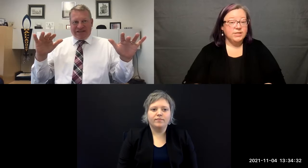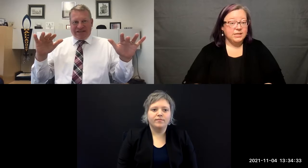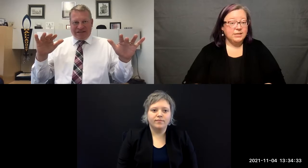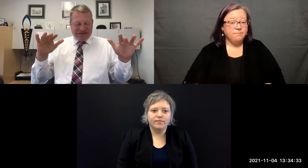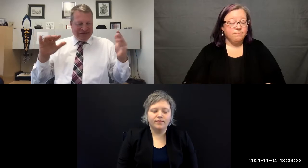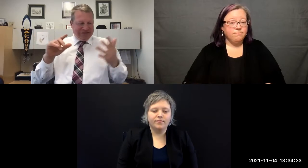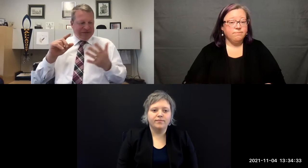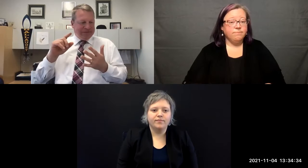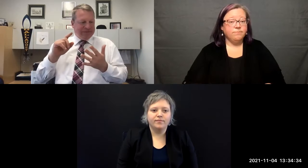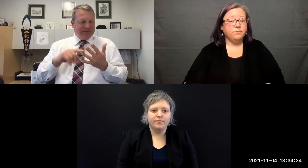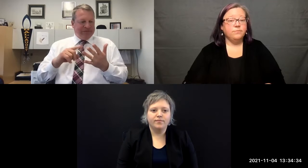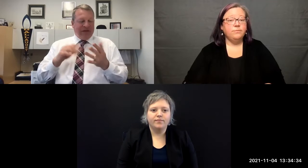diversity,